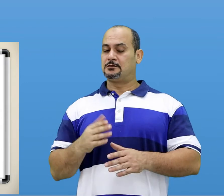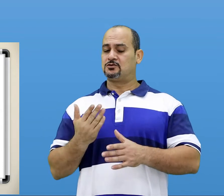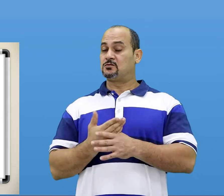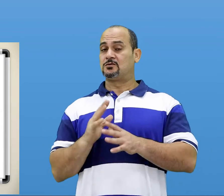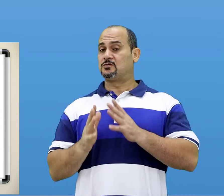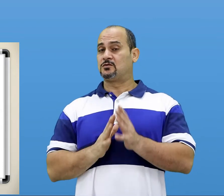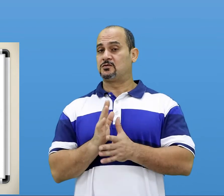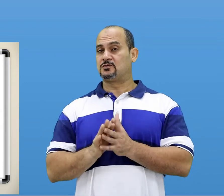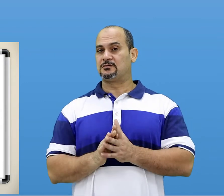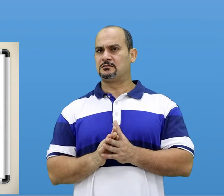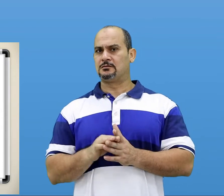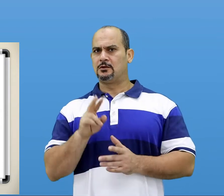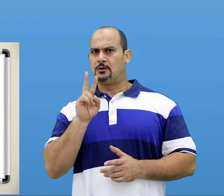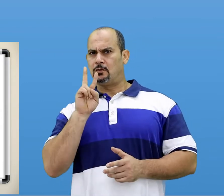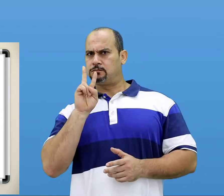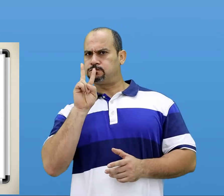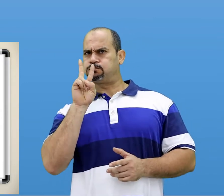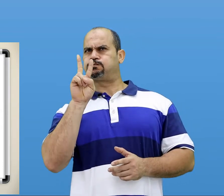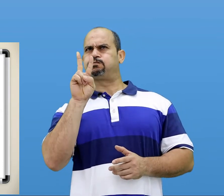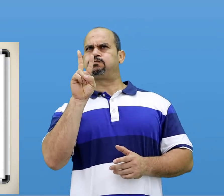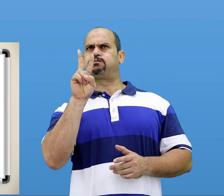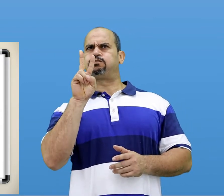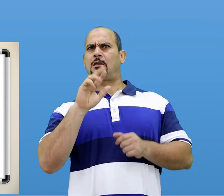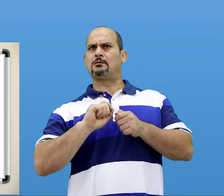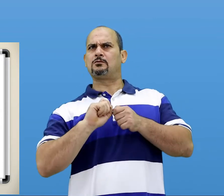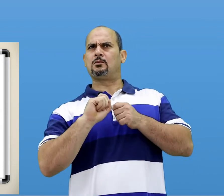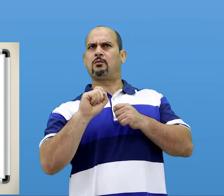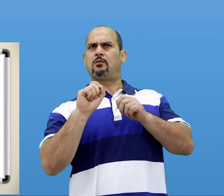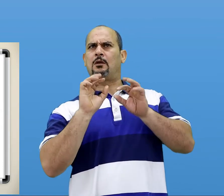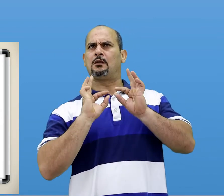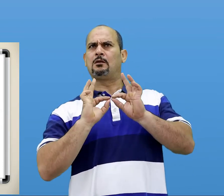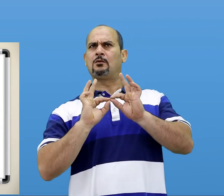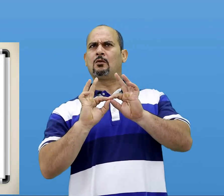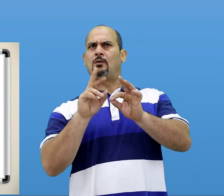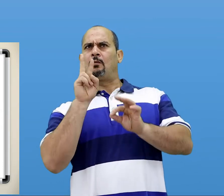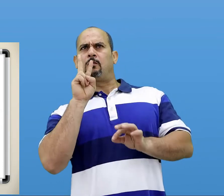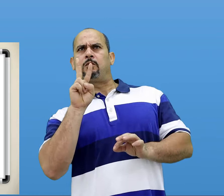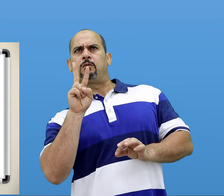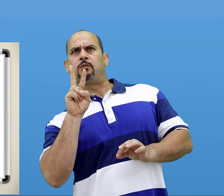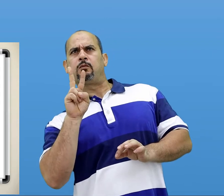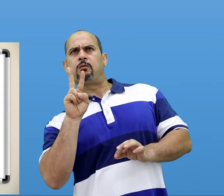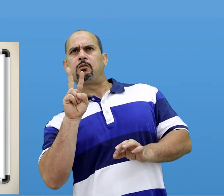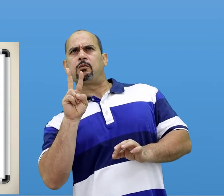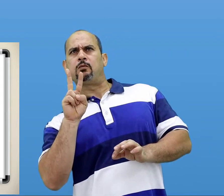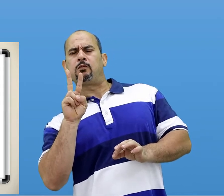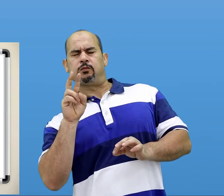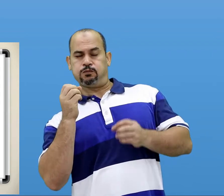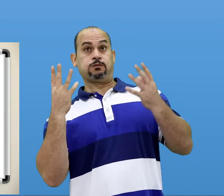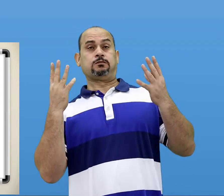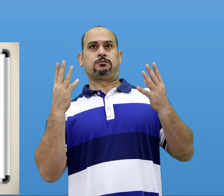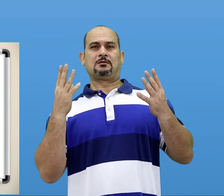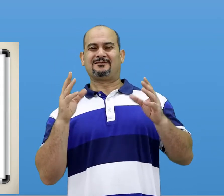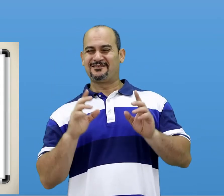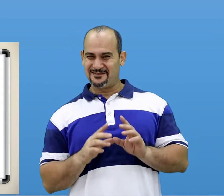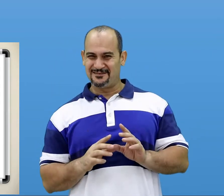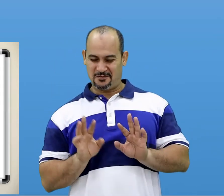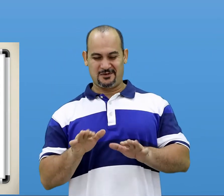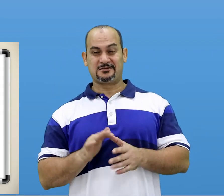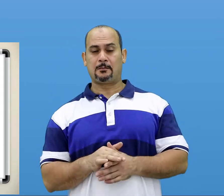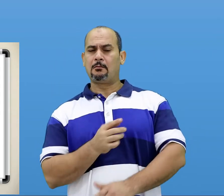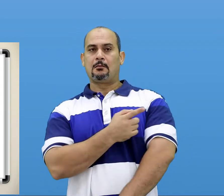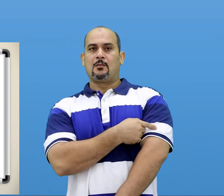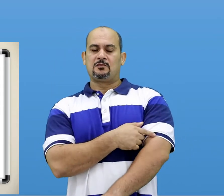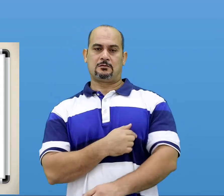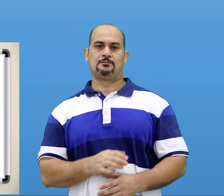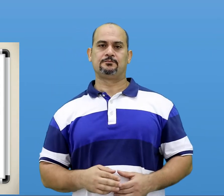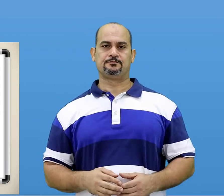The definition, look steadily and intently, especially in admiration, surprise, or thoughts.